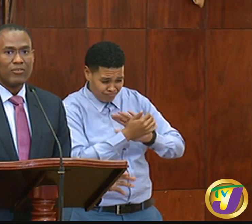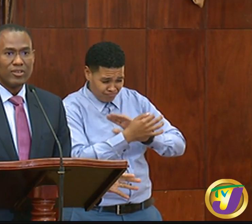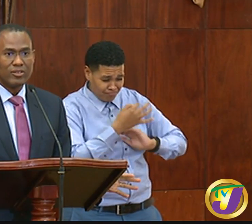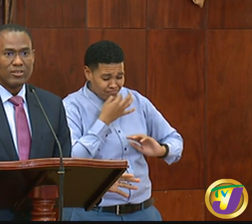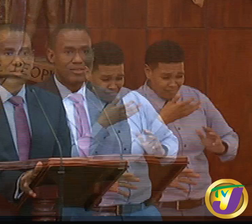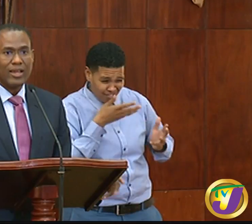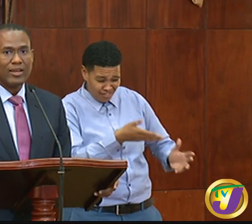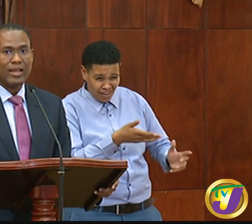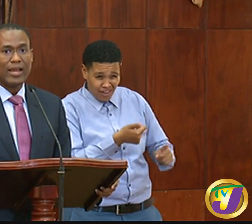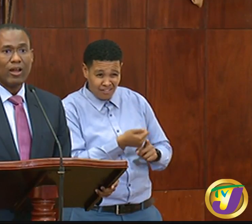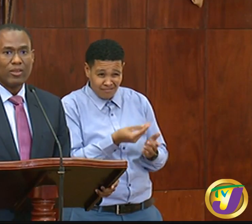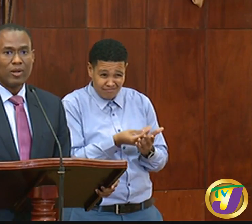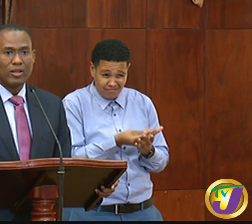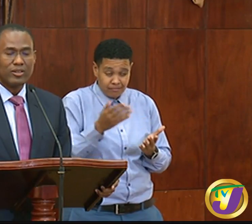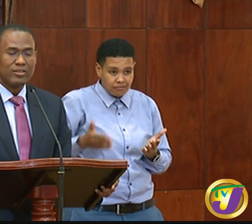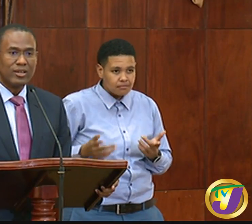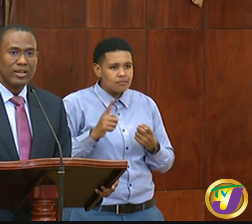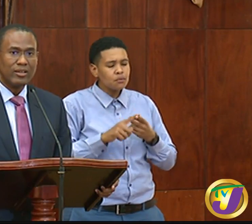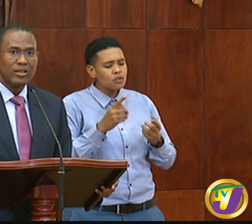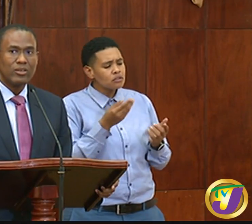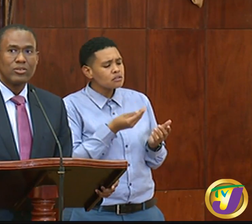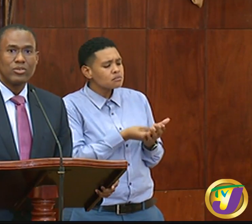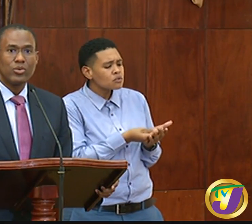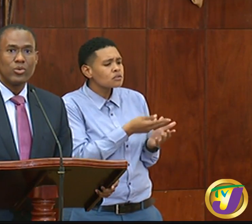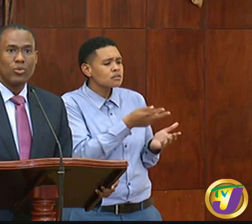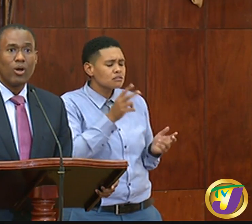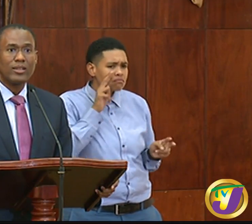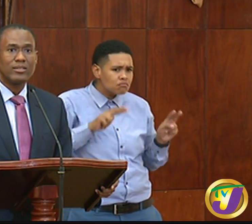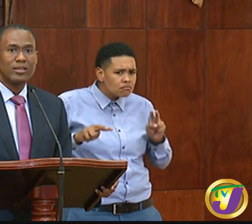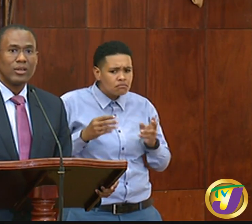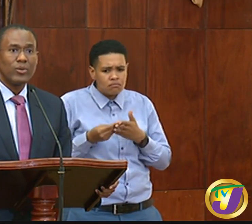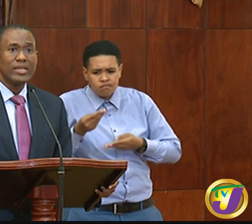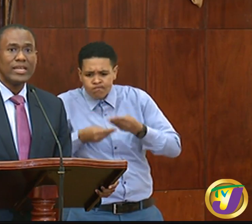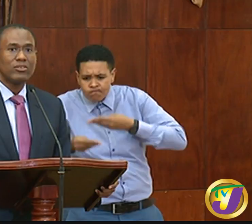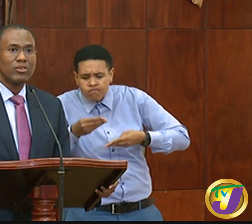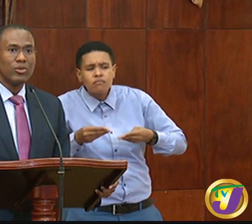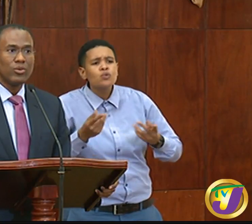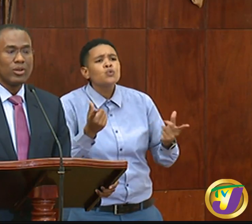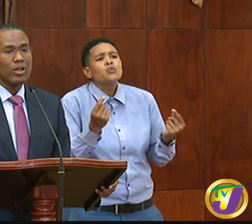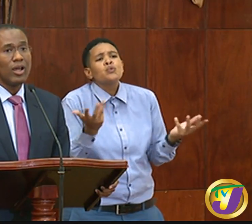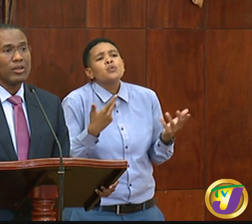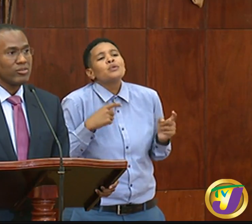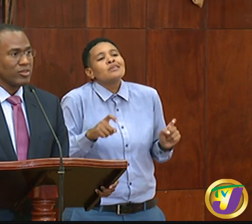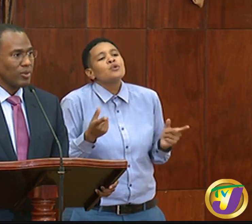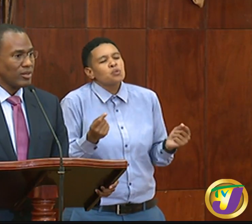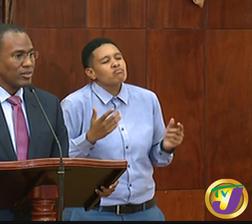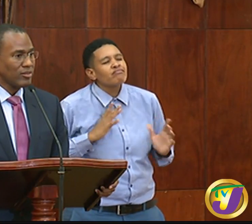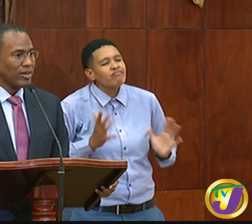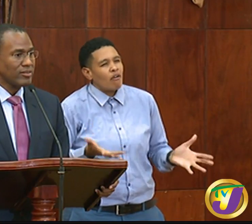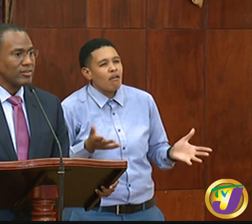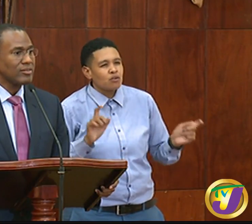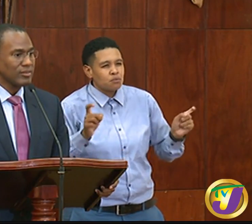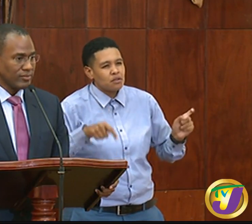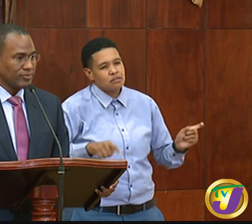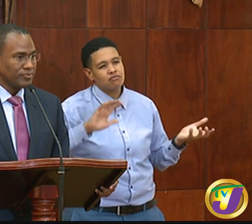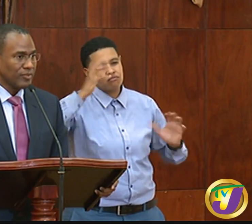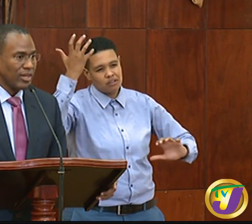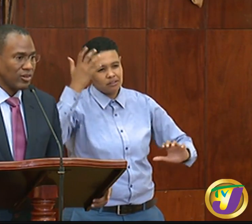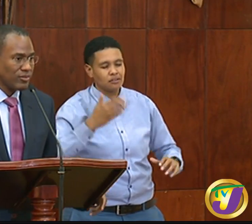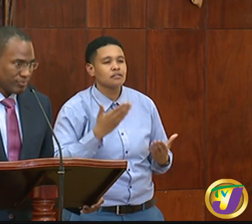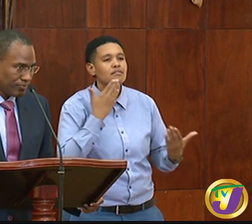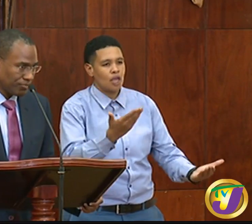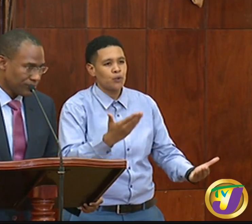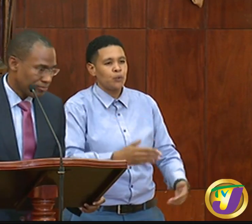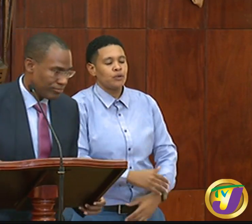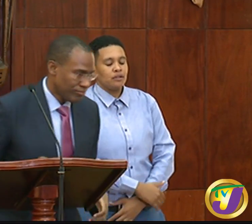on the fiscal side and on the monetary side to do what we need to do to respond to this crisis.